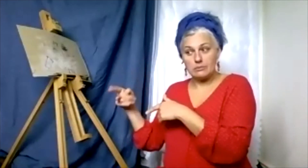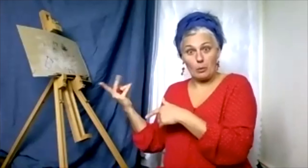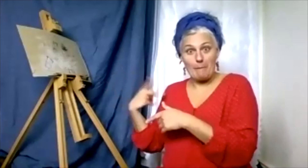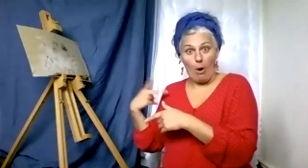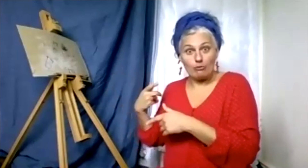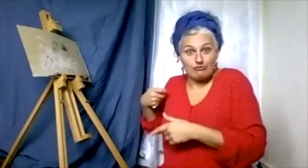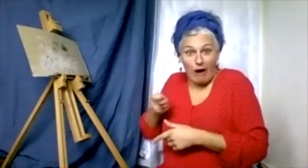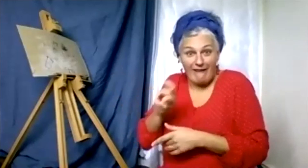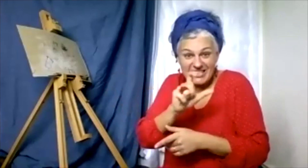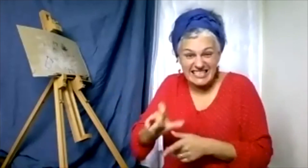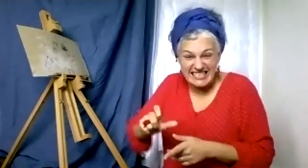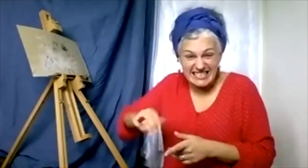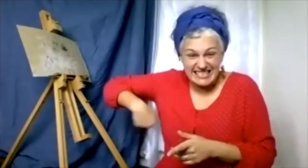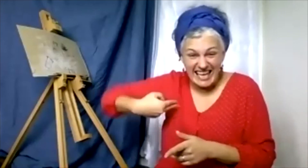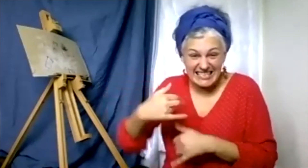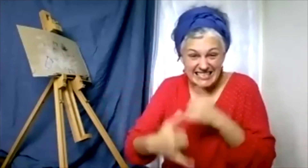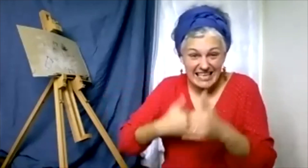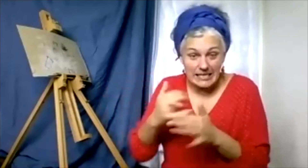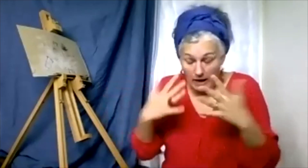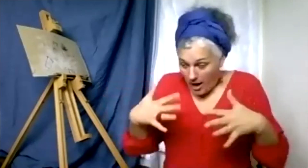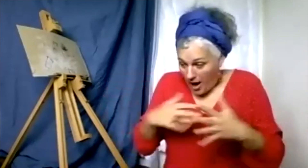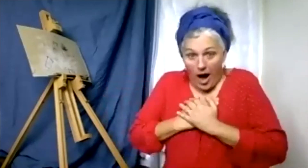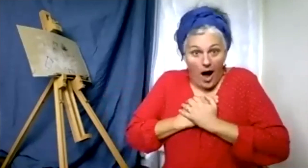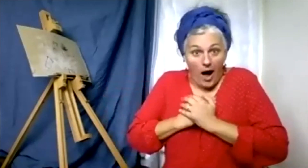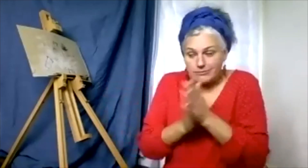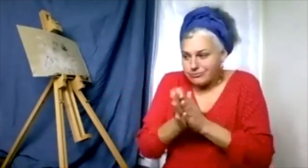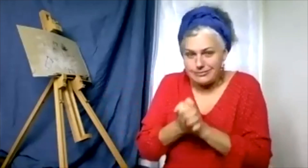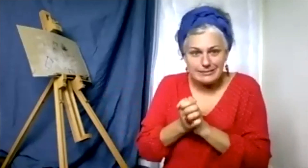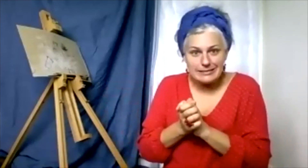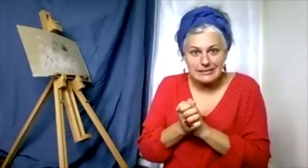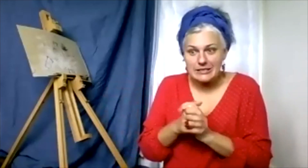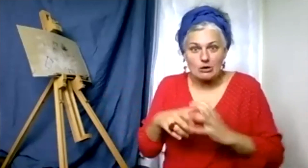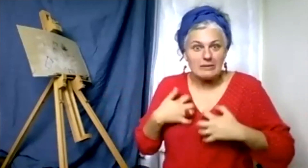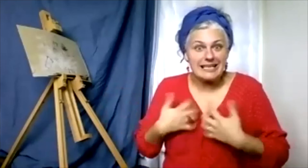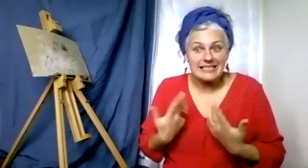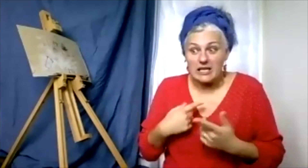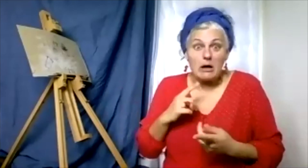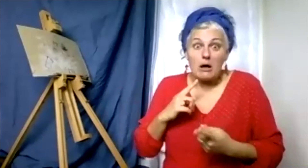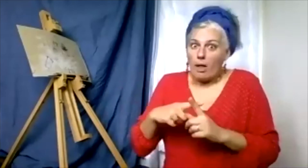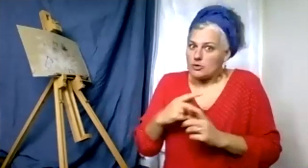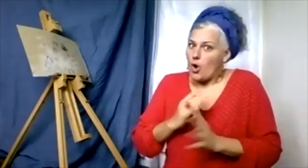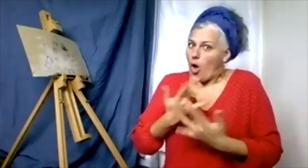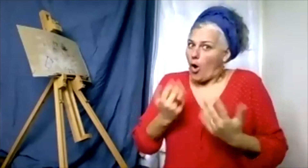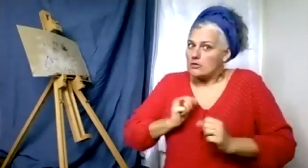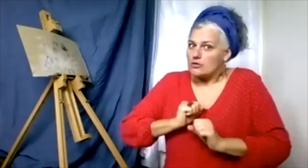So we're both going to go and travel together to Italy. We're so excited. But it's also a lot of